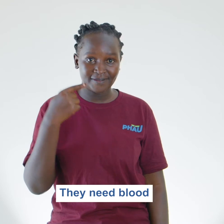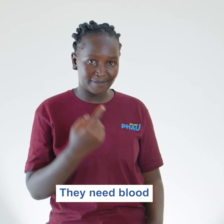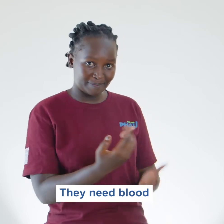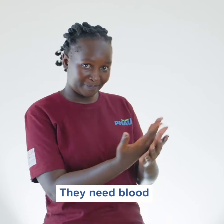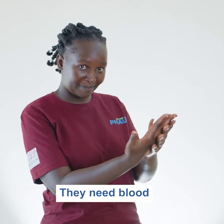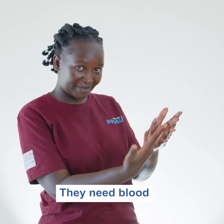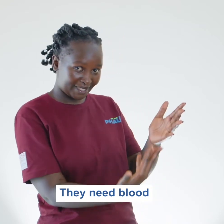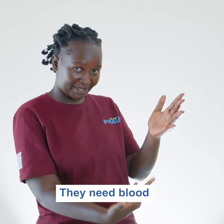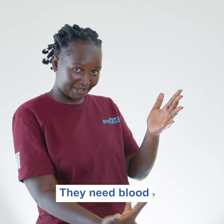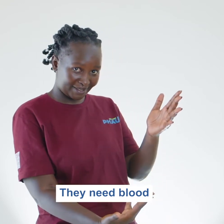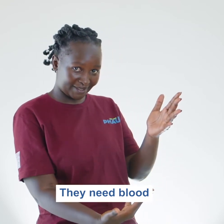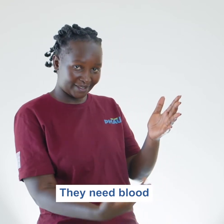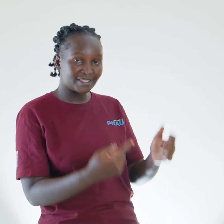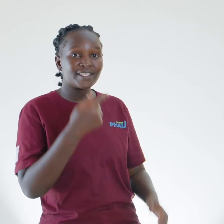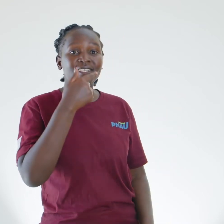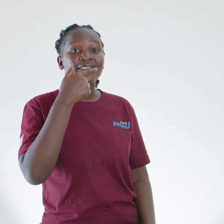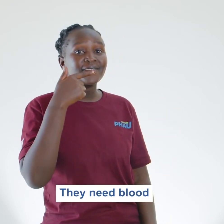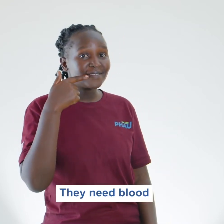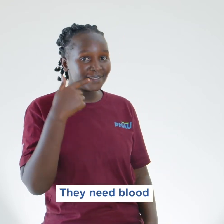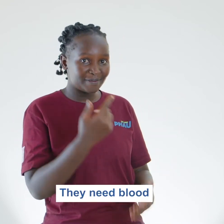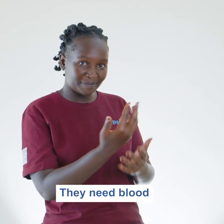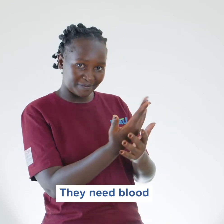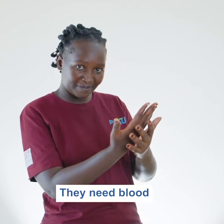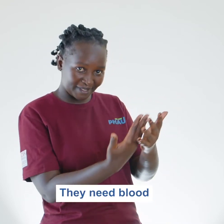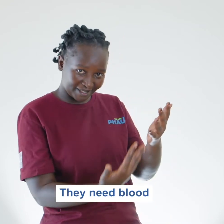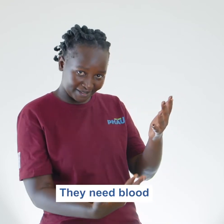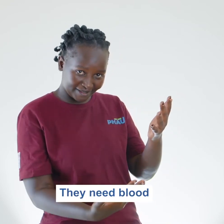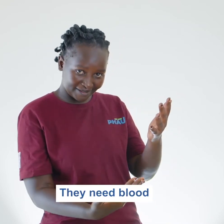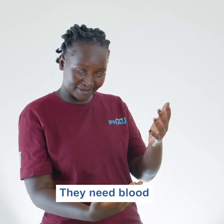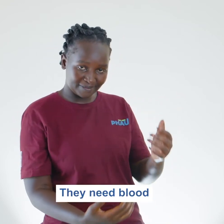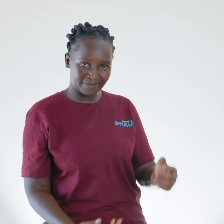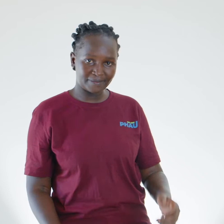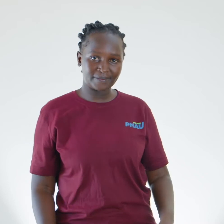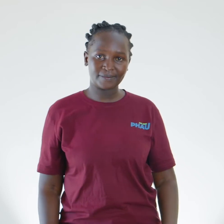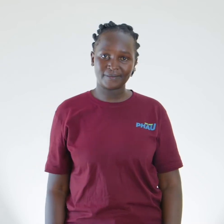they need blood. They need blood.